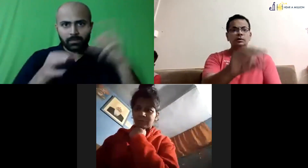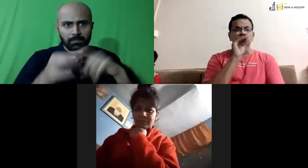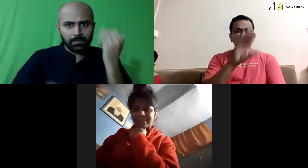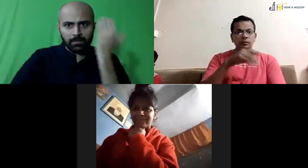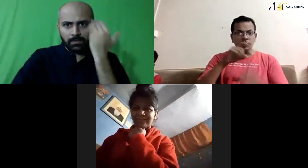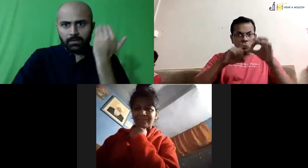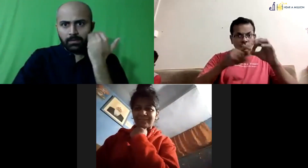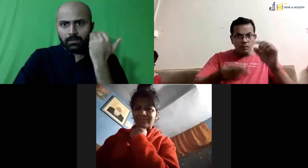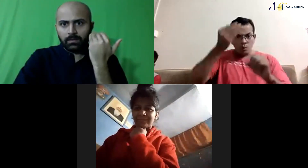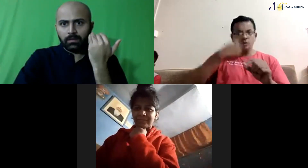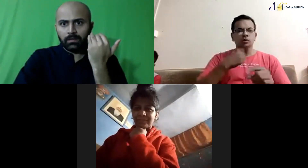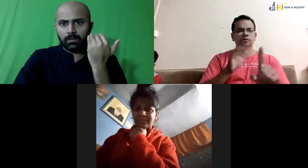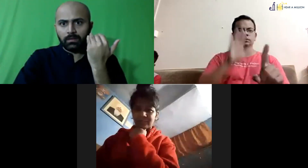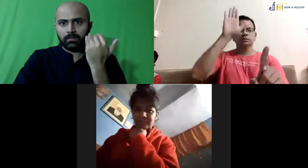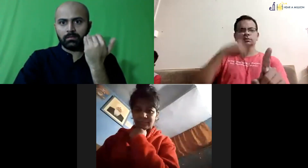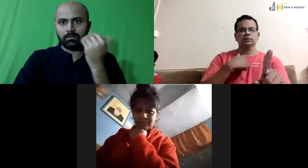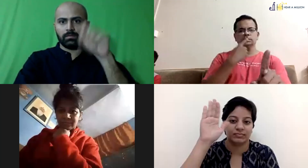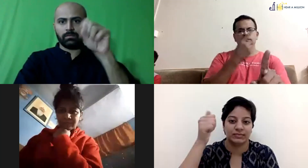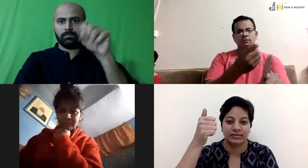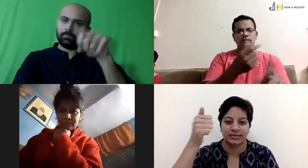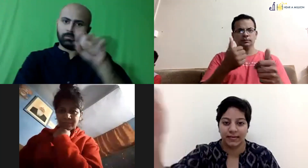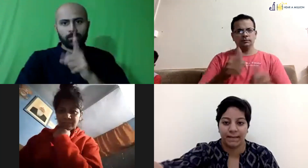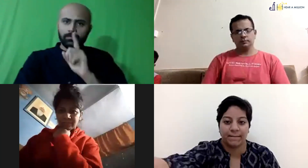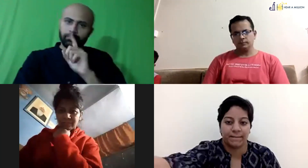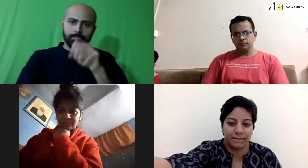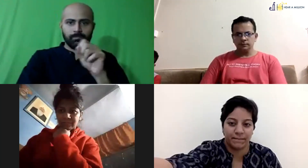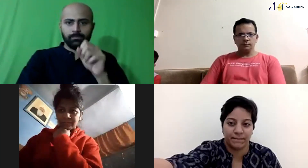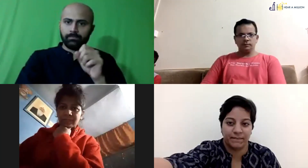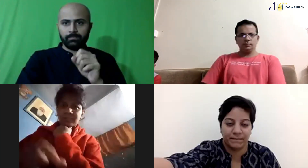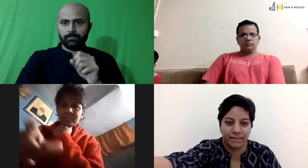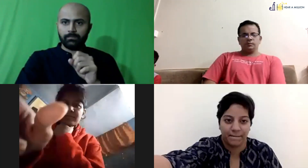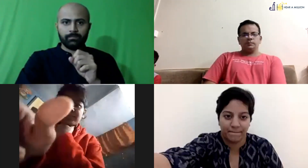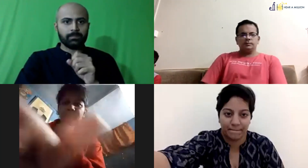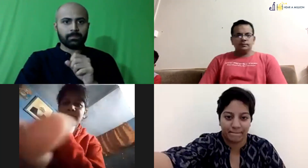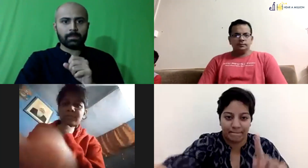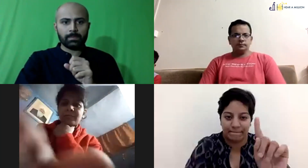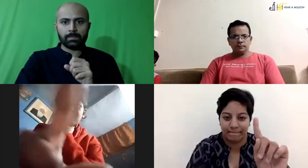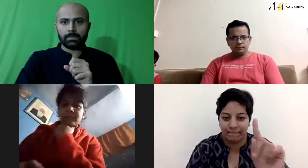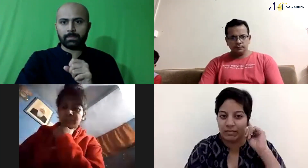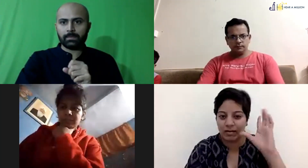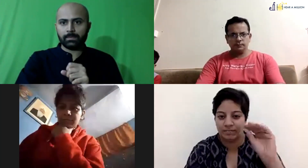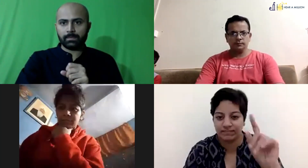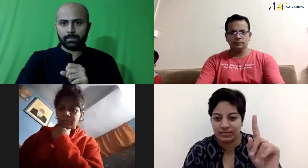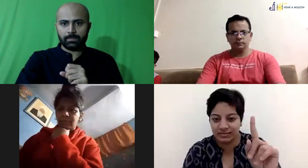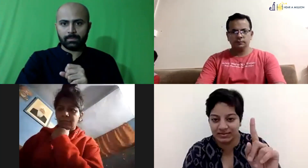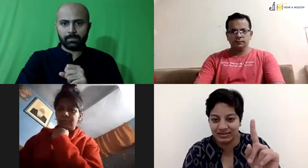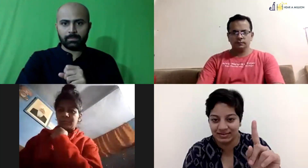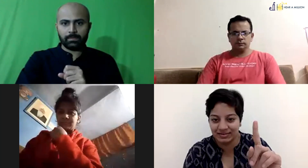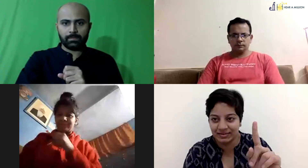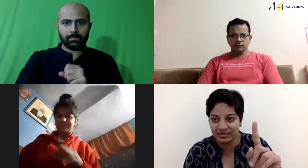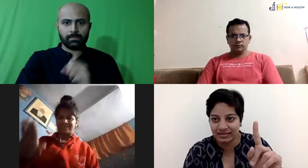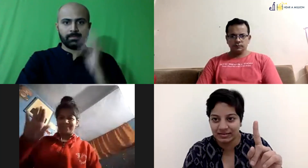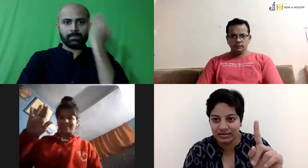handle it, and we can have Ravneet. Okay, so if there will be more question, I will be here again. Okay,